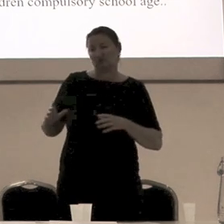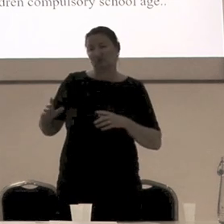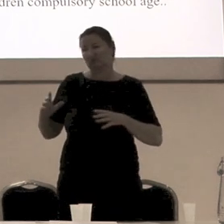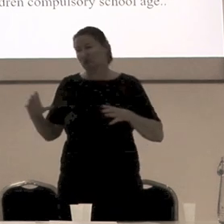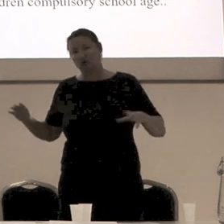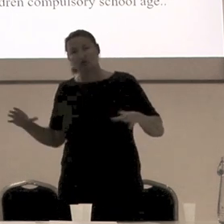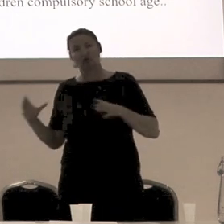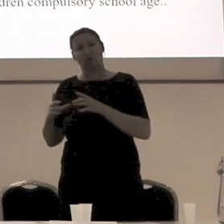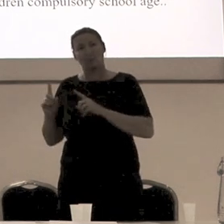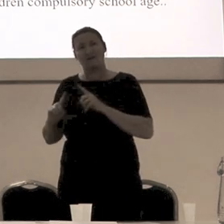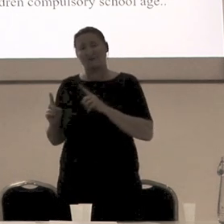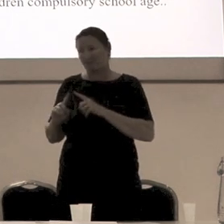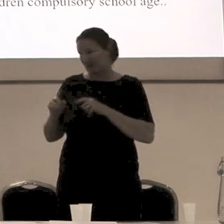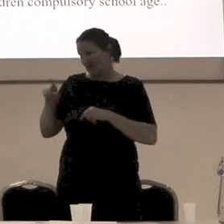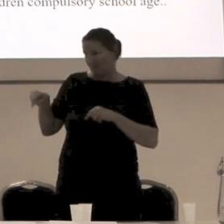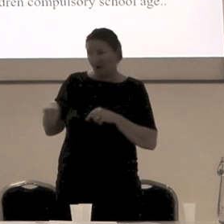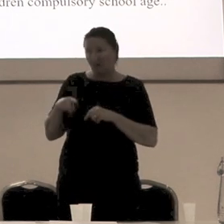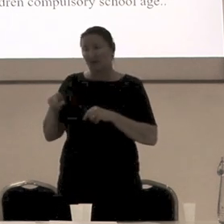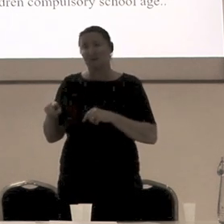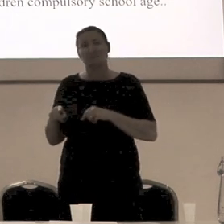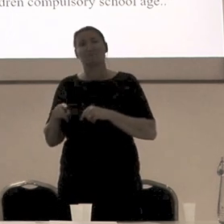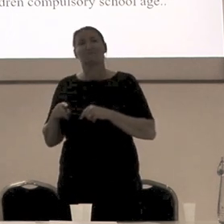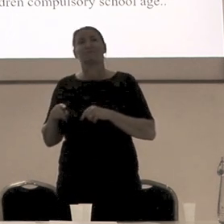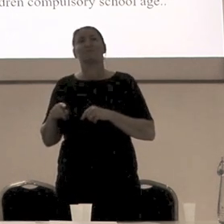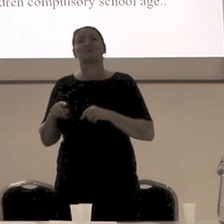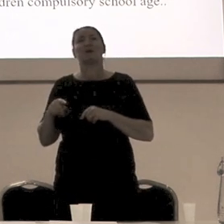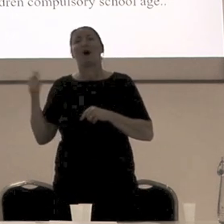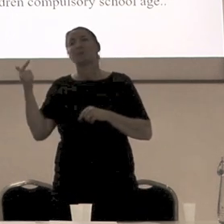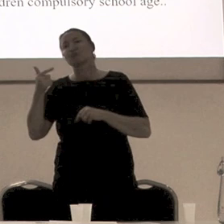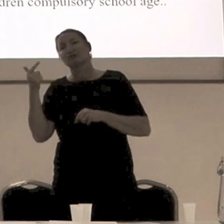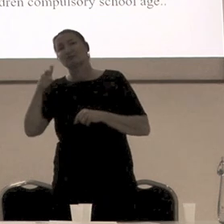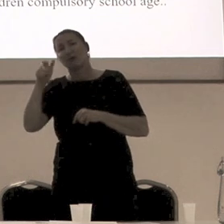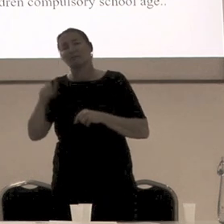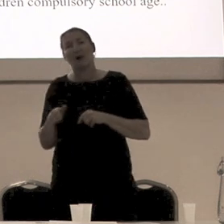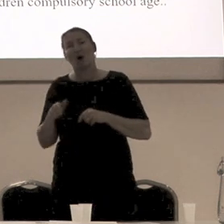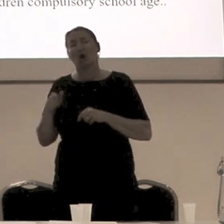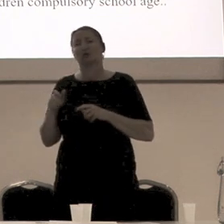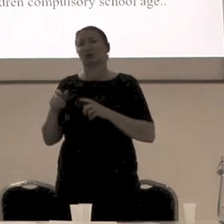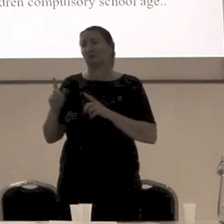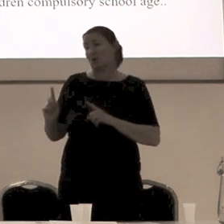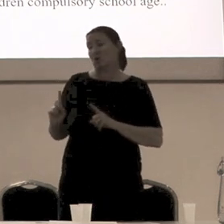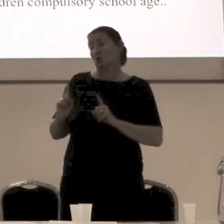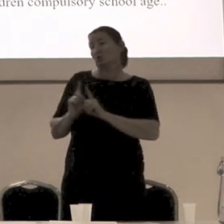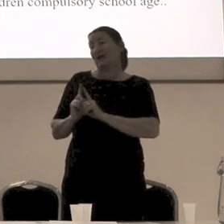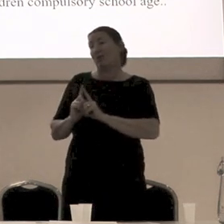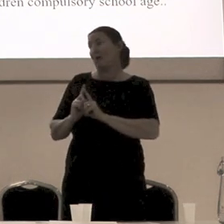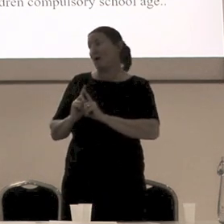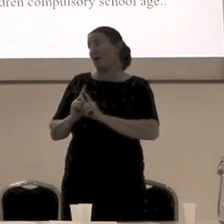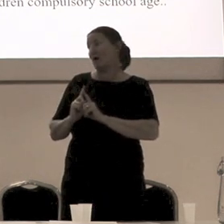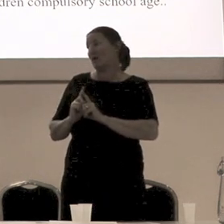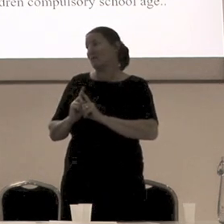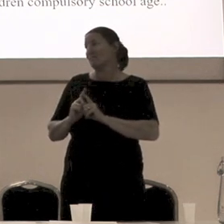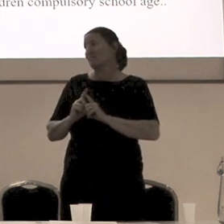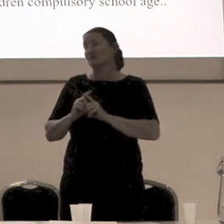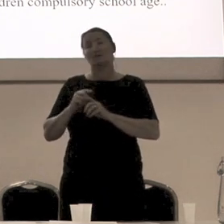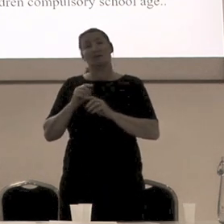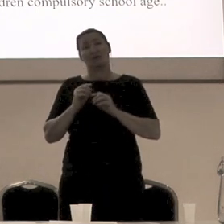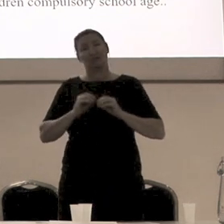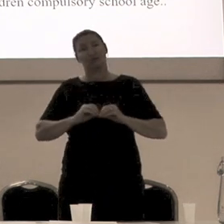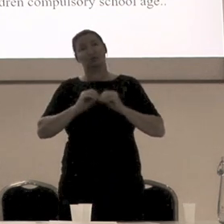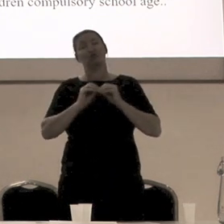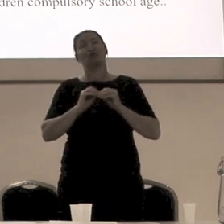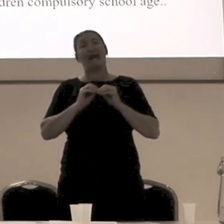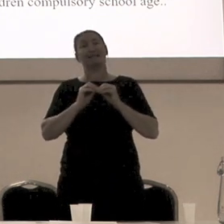a reverend down in Bristol who set up certain other things earlier than there was any legislation, and they set up their